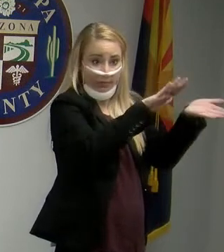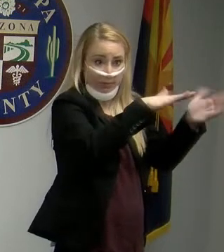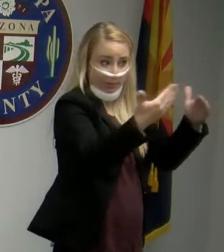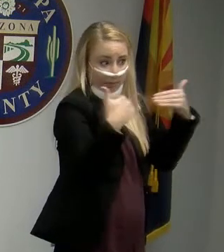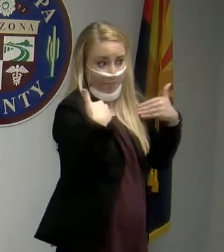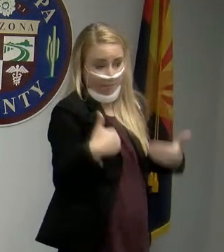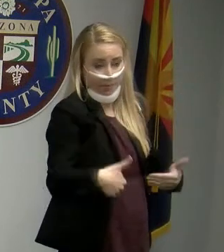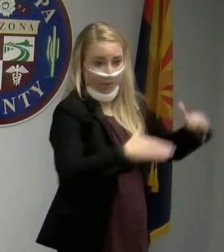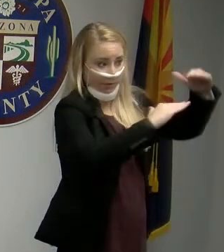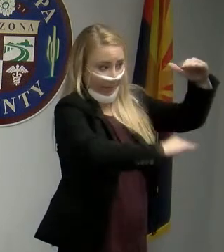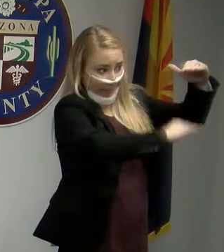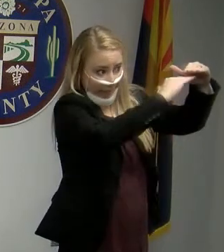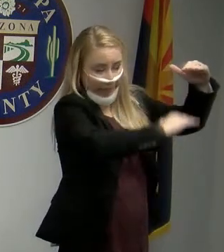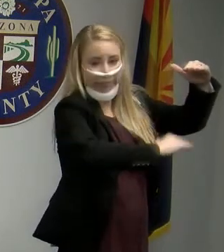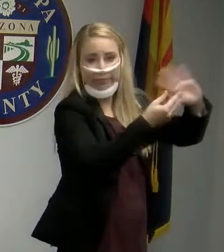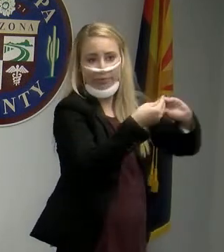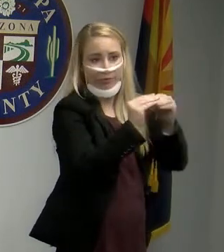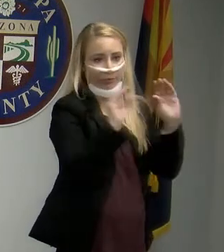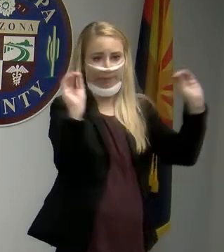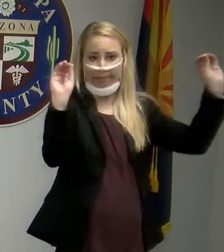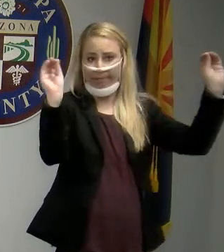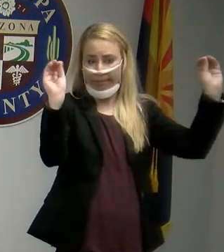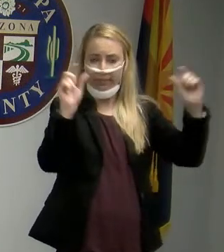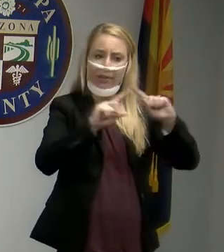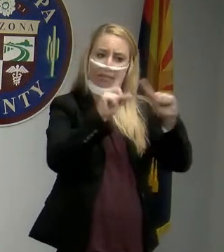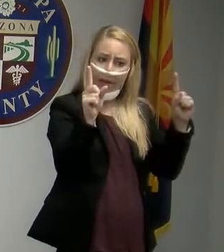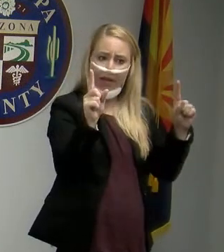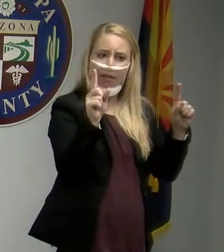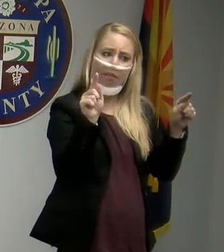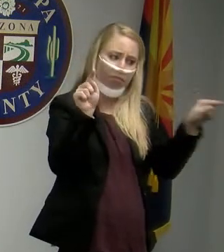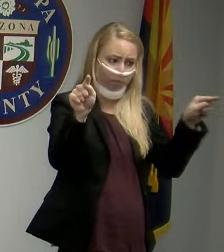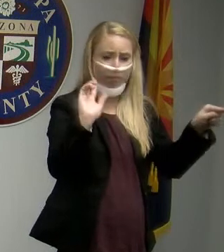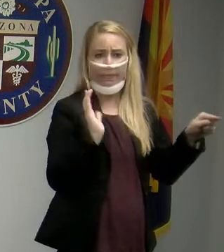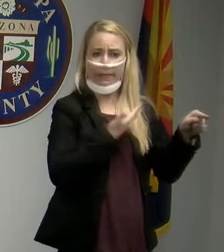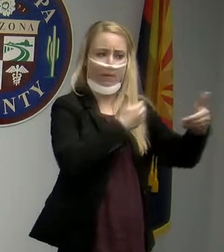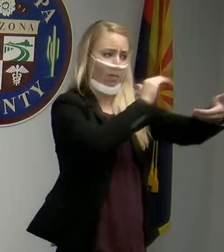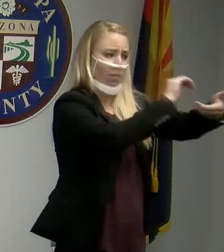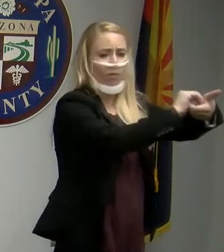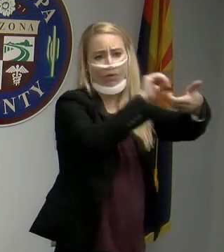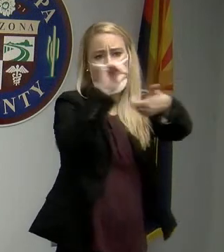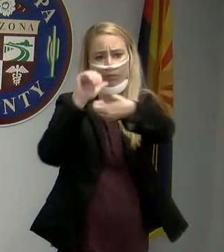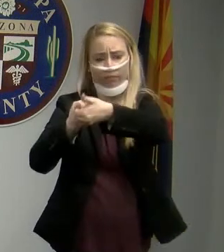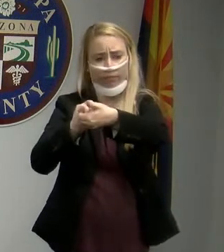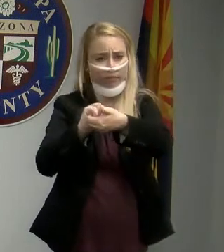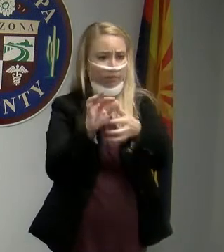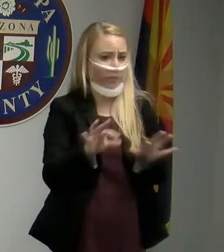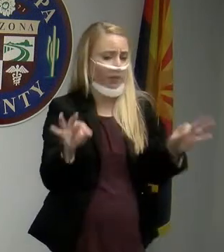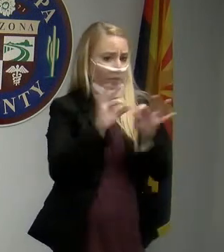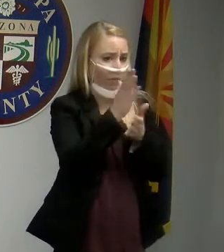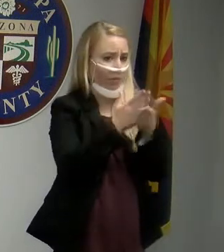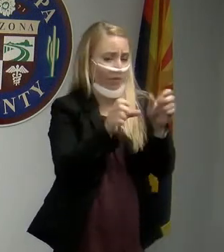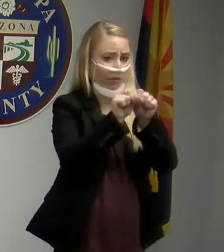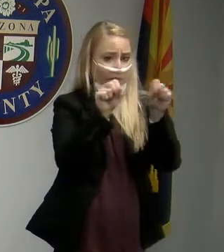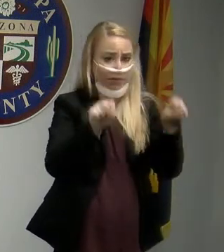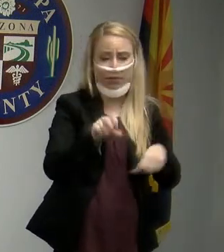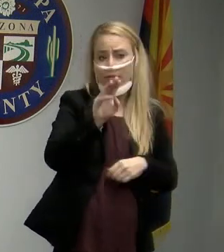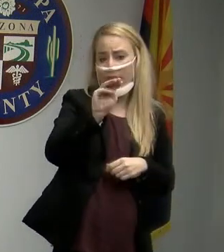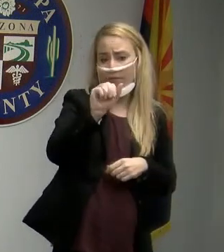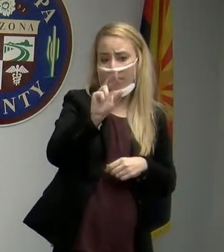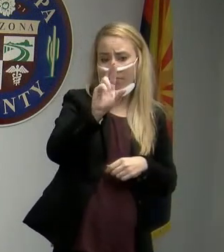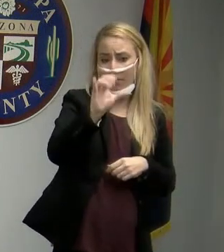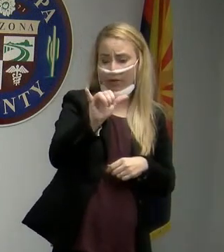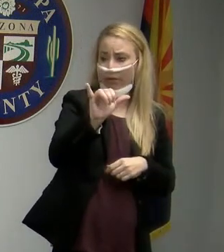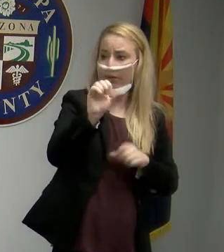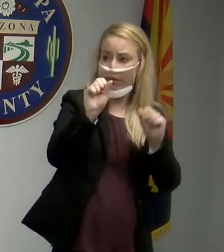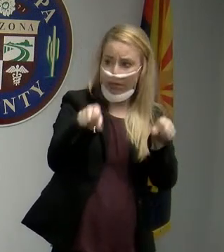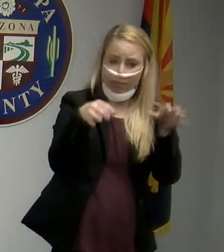regulatory authority over them. However, they are partners in this process, and they are an important part of the system. So I think Marcy can expand a little bit more